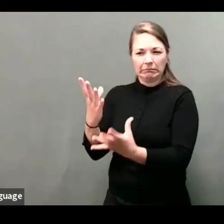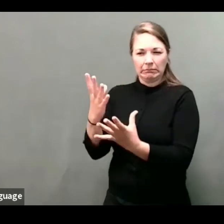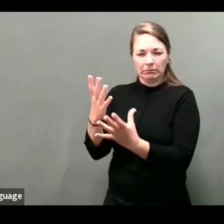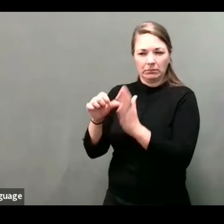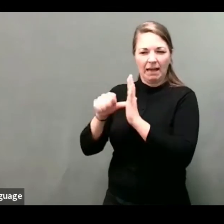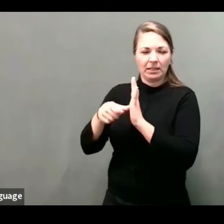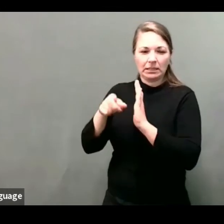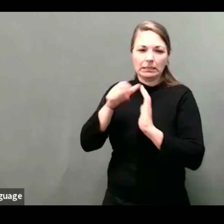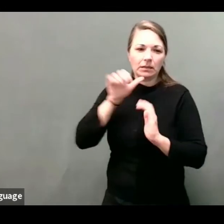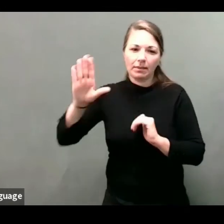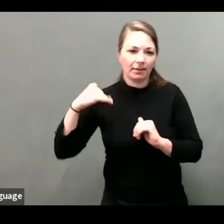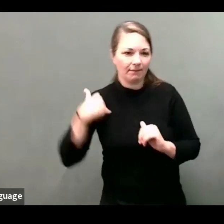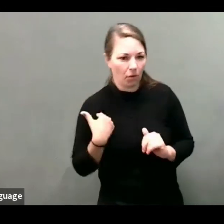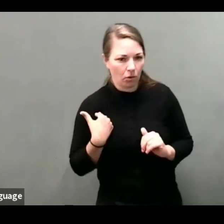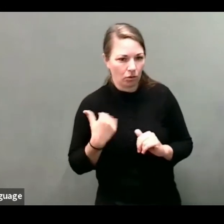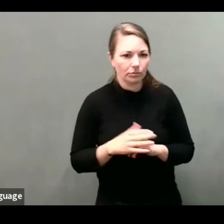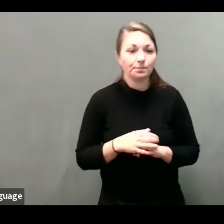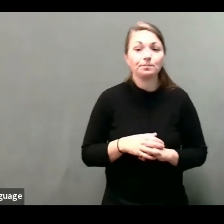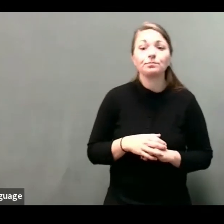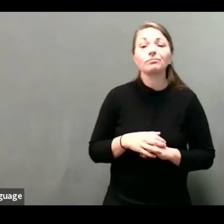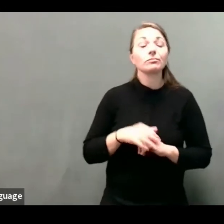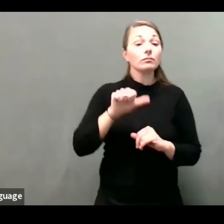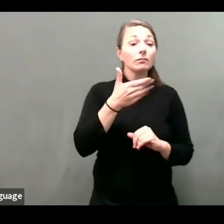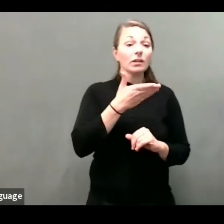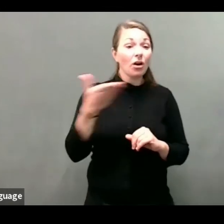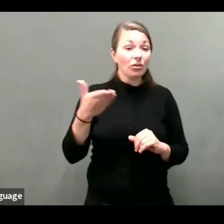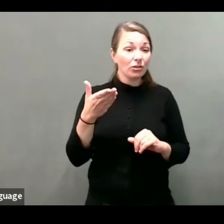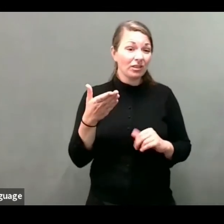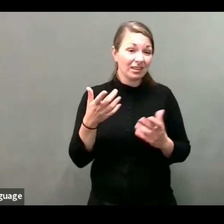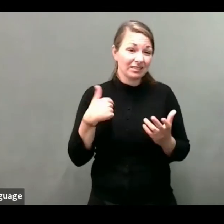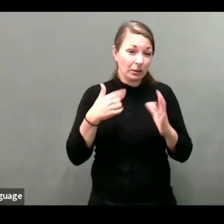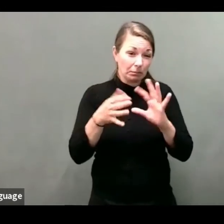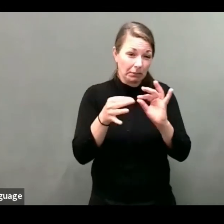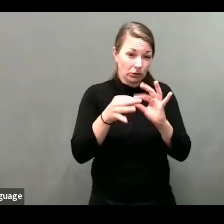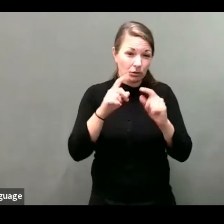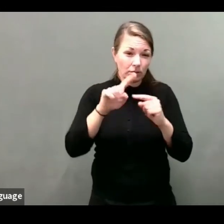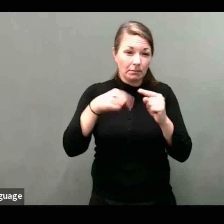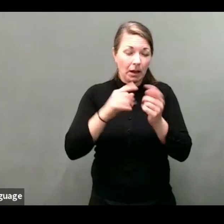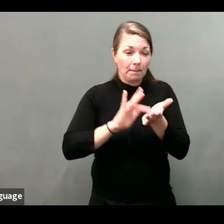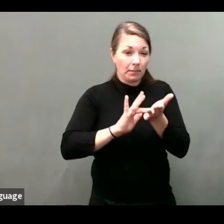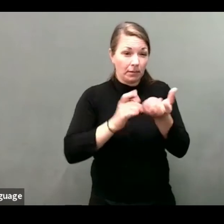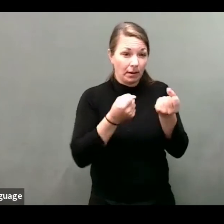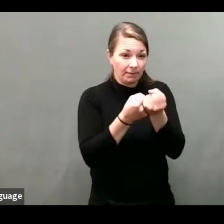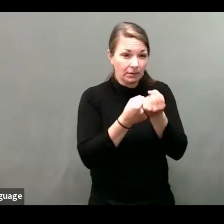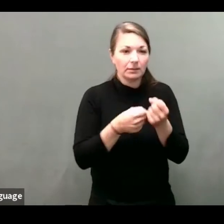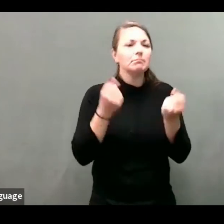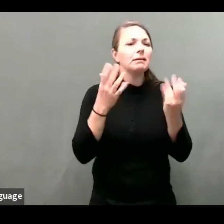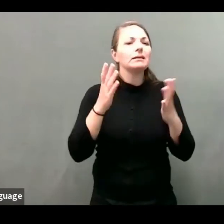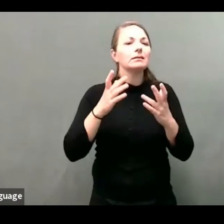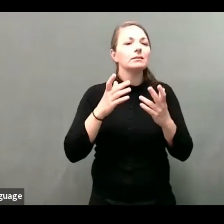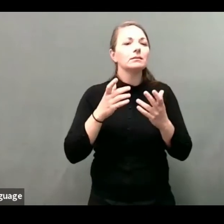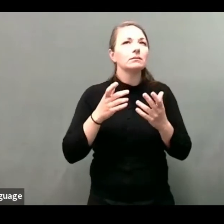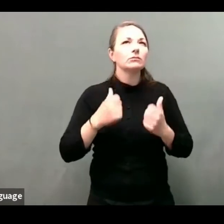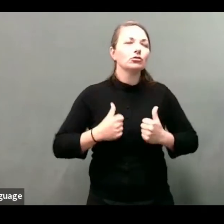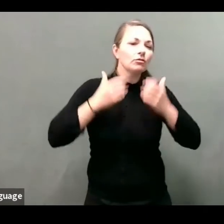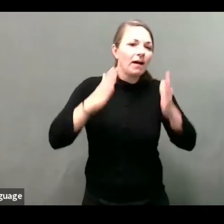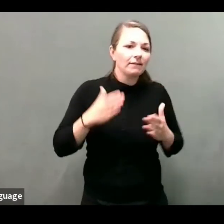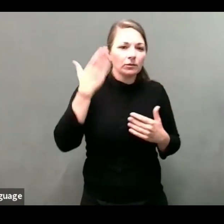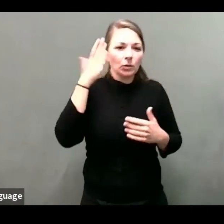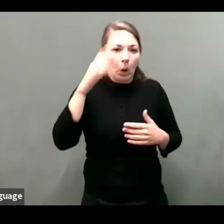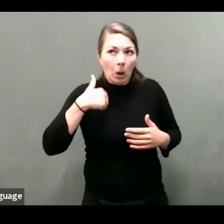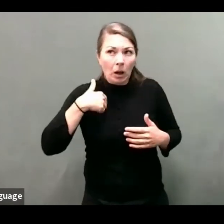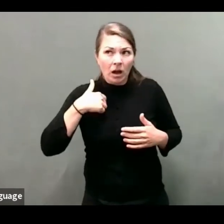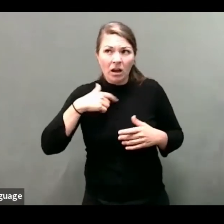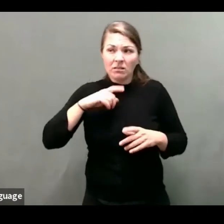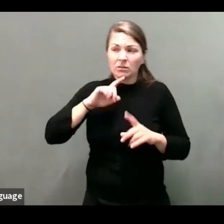comes up within medical advocacy, and I've seen this more for survivors who don't know if they want to report to law